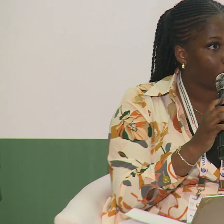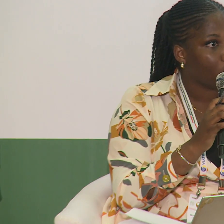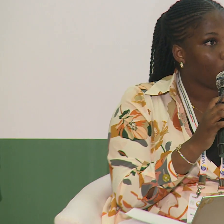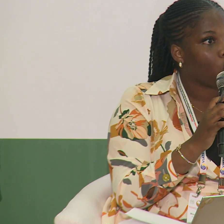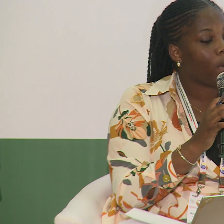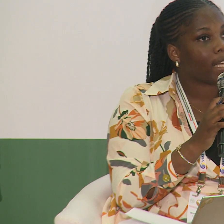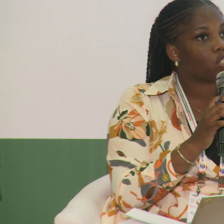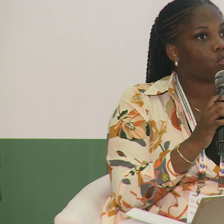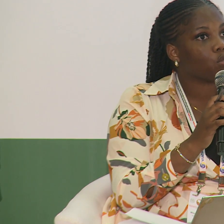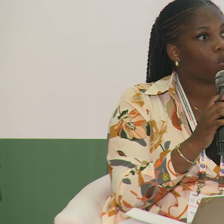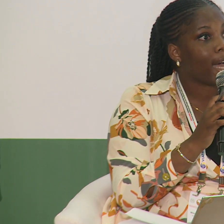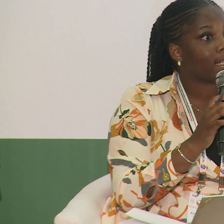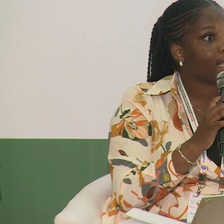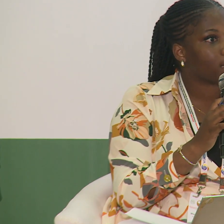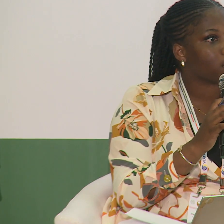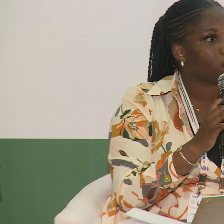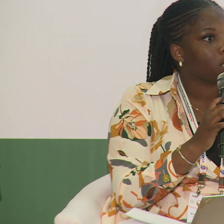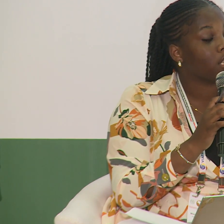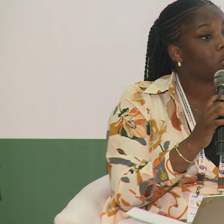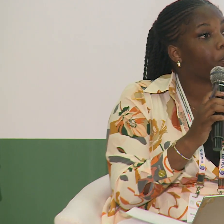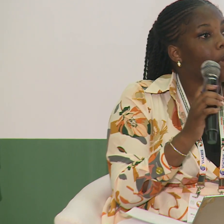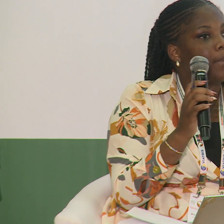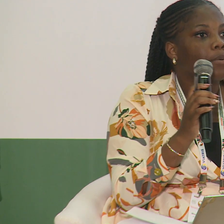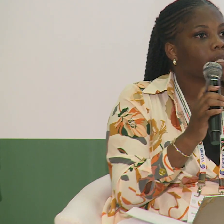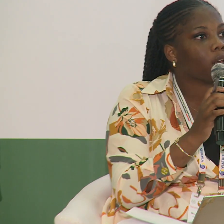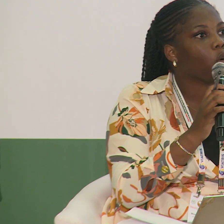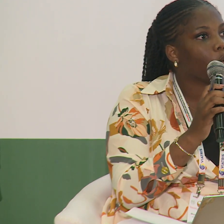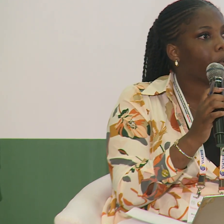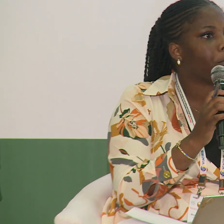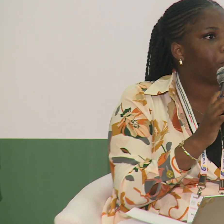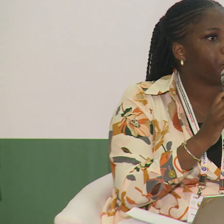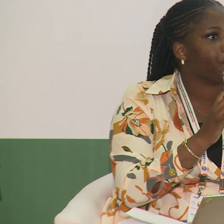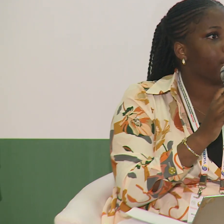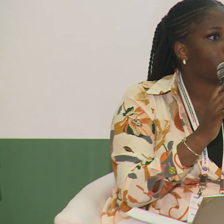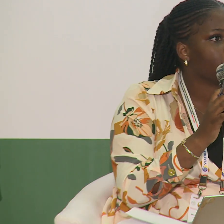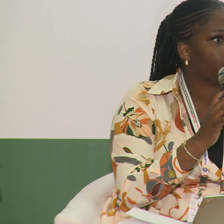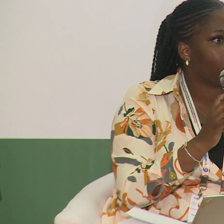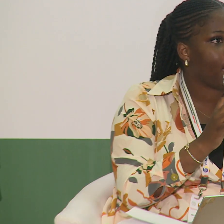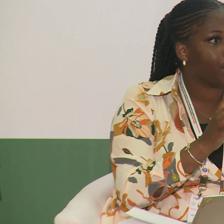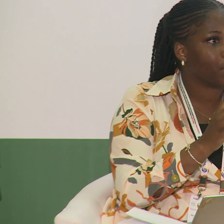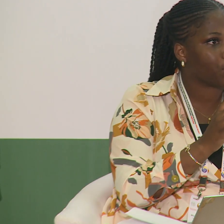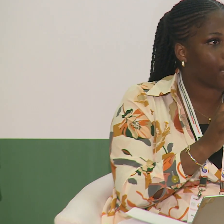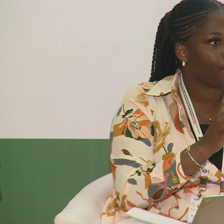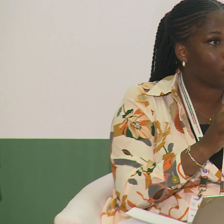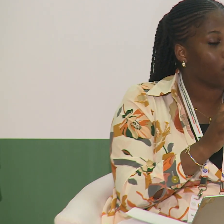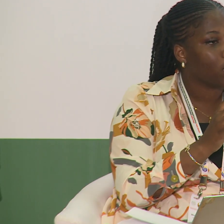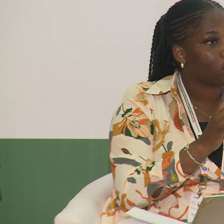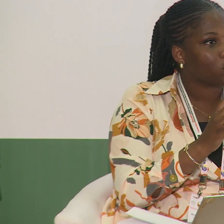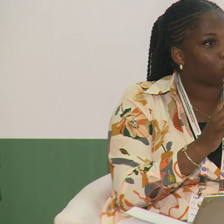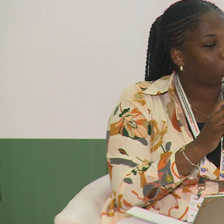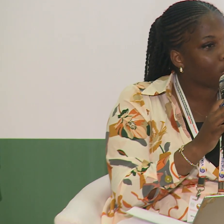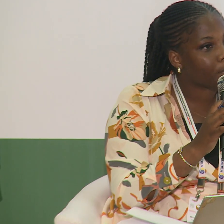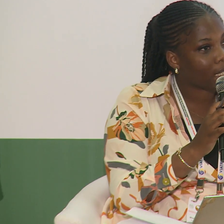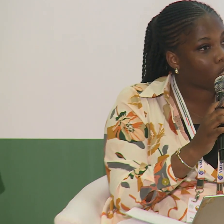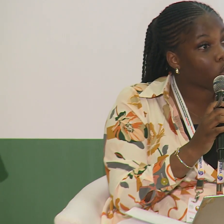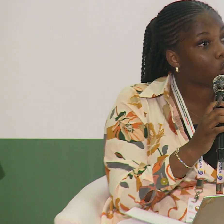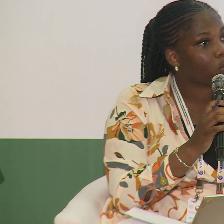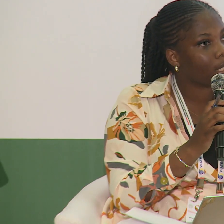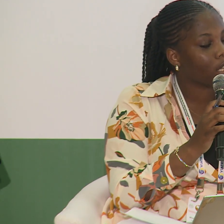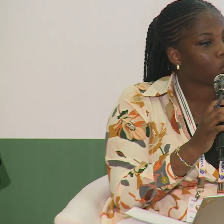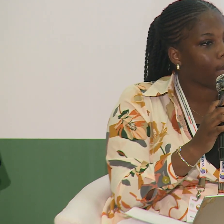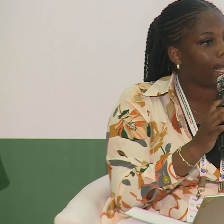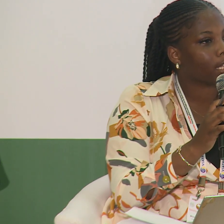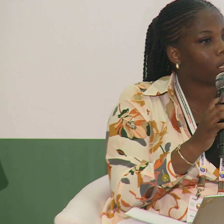done, where to assess this PrEP that we say, oh, PrEP prevents you from having HIV. So those